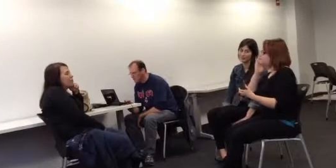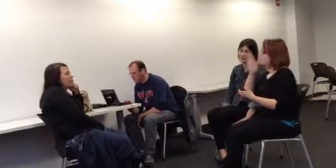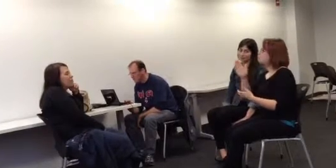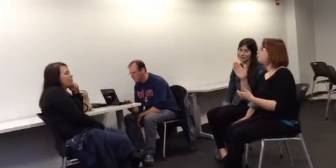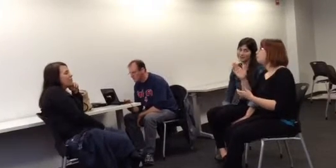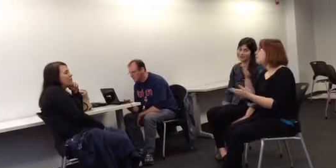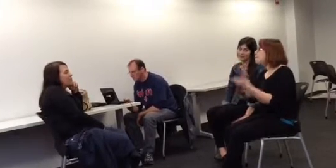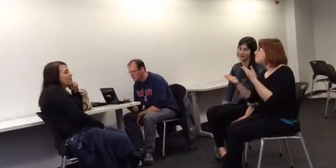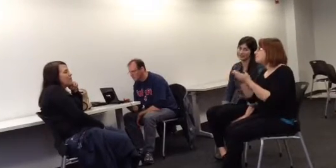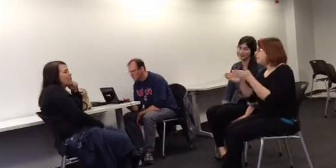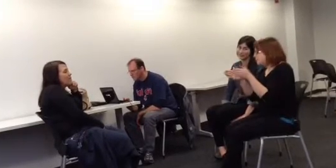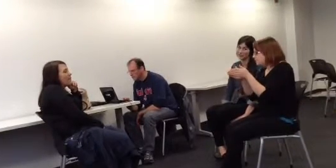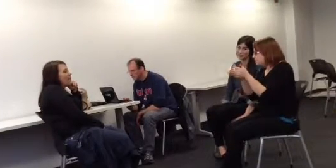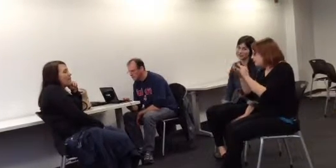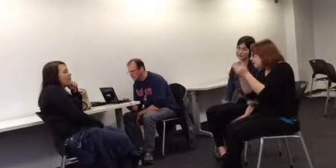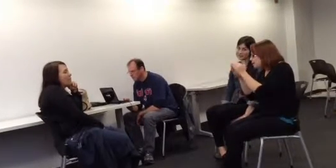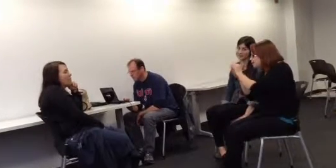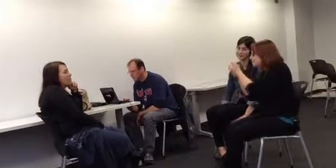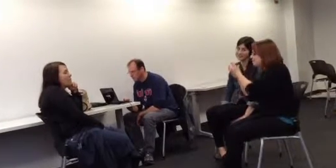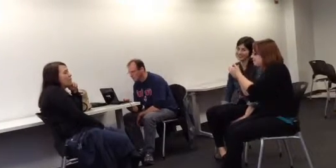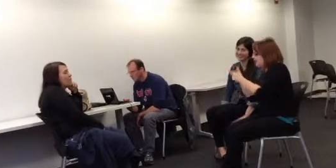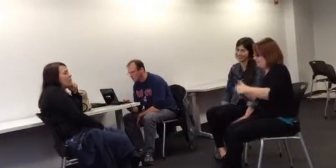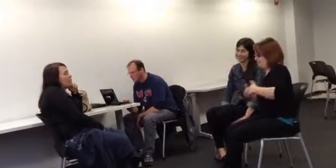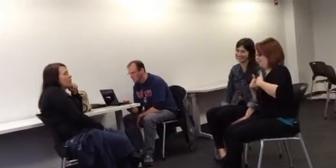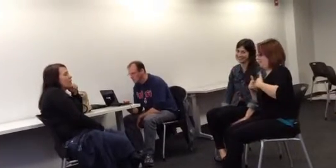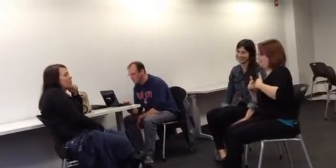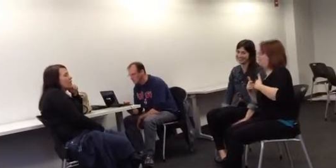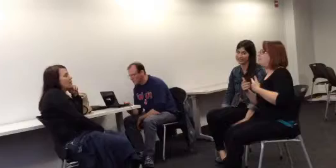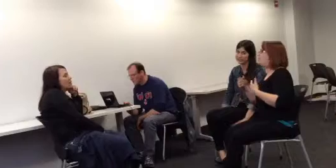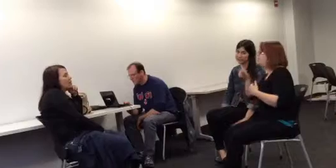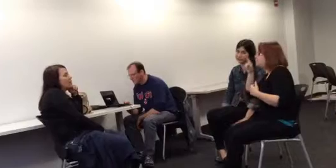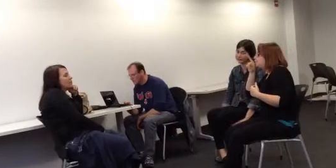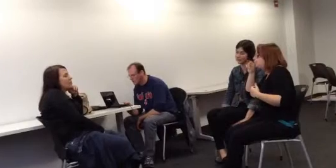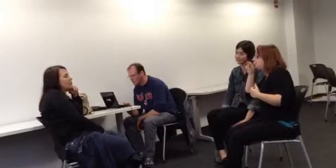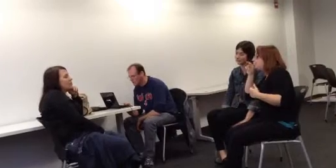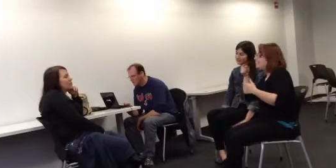again and have lots of chickens and goats.